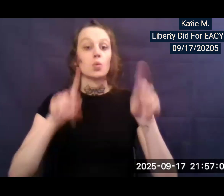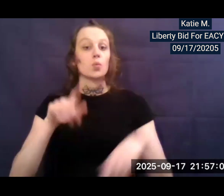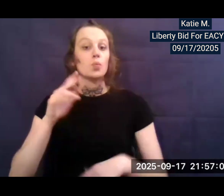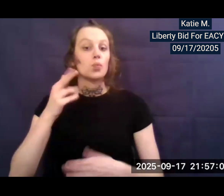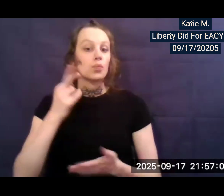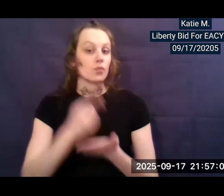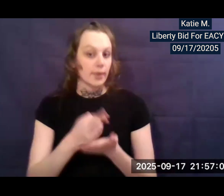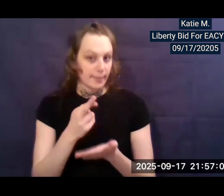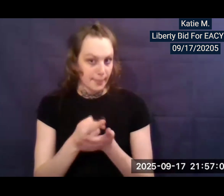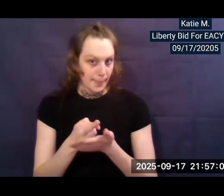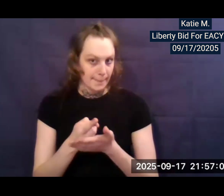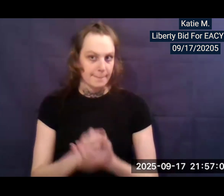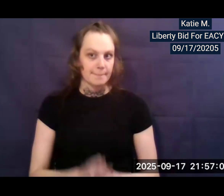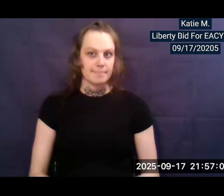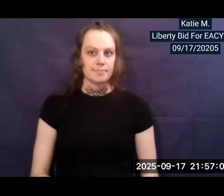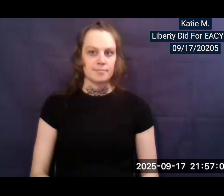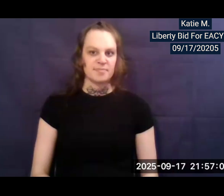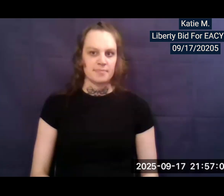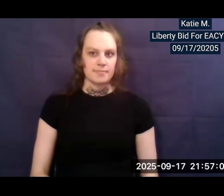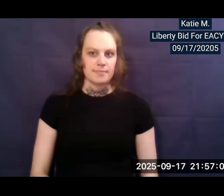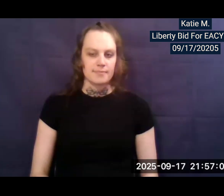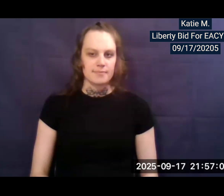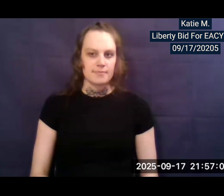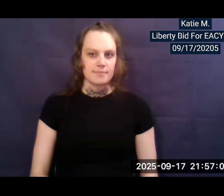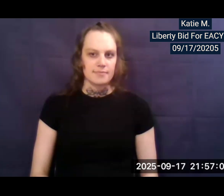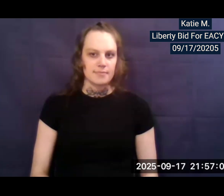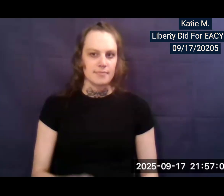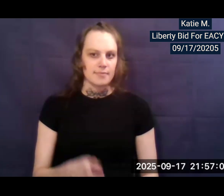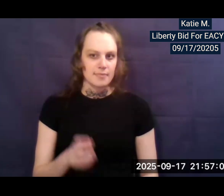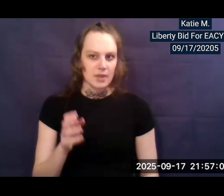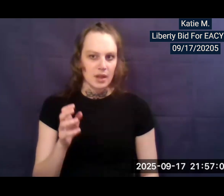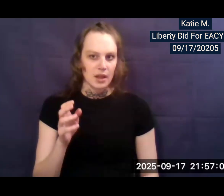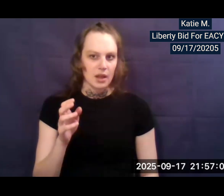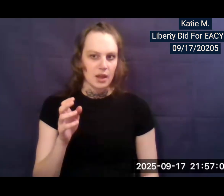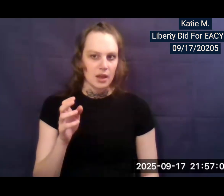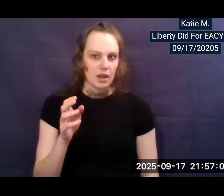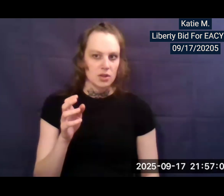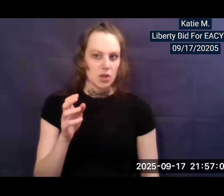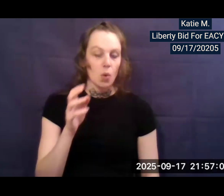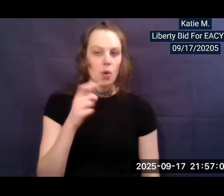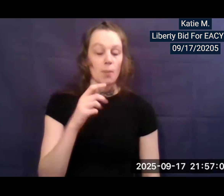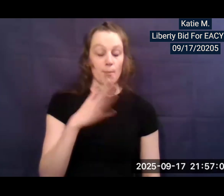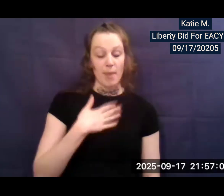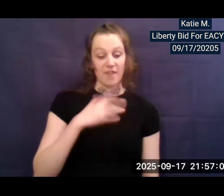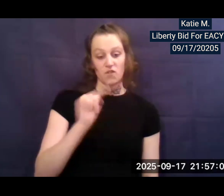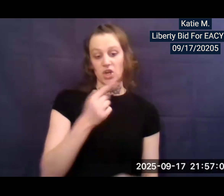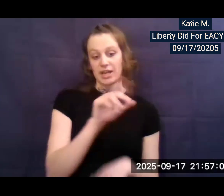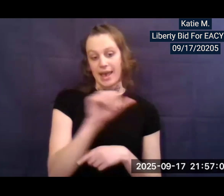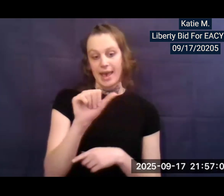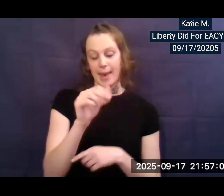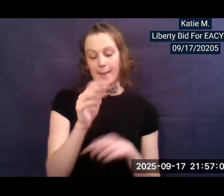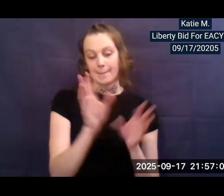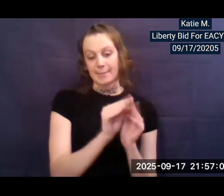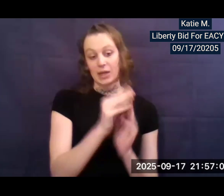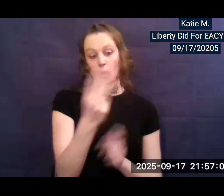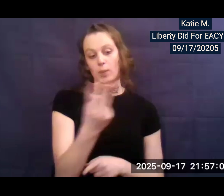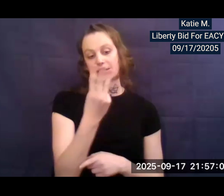book of alcohol. I went to rehab like that Friday. It was like Wednesday was my first meeting. Friday I was in rehab. Because I finally admitted to my mom how much I was